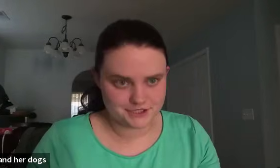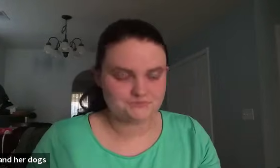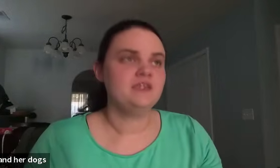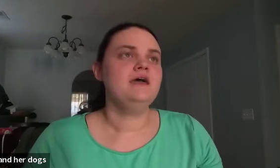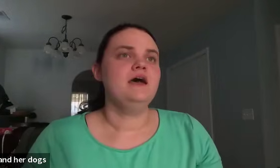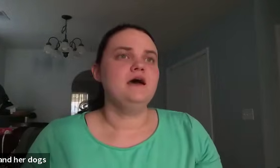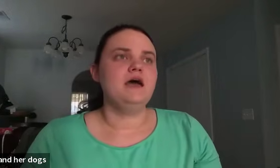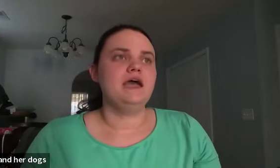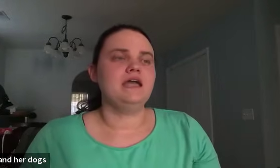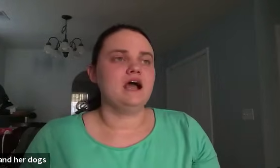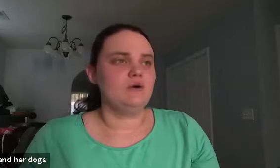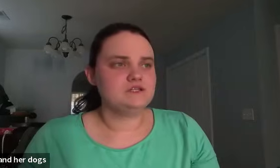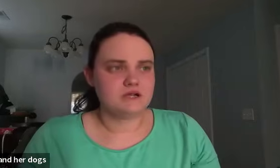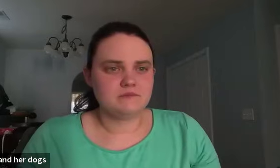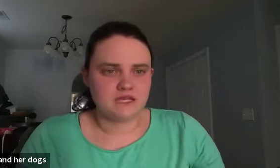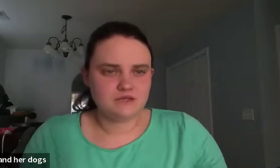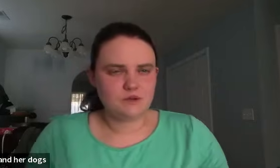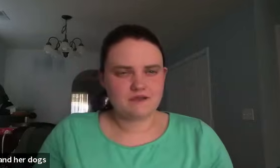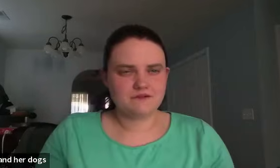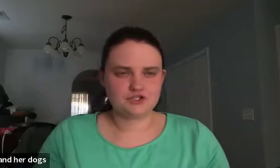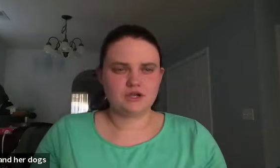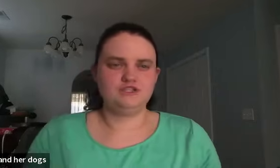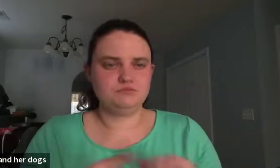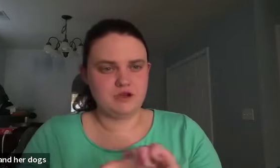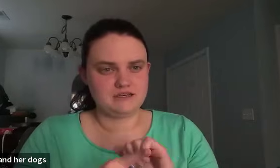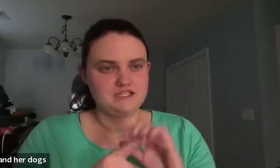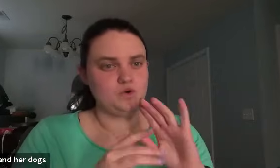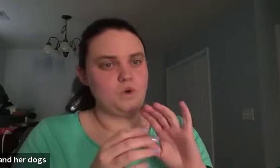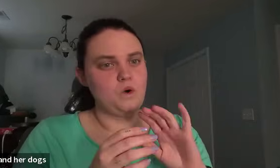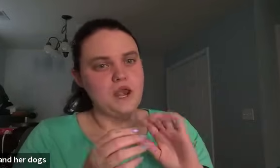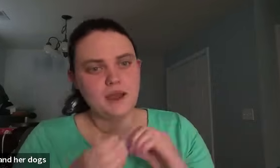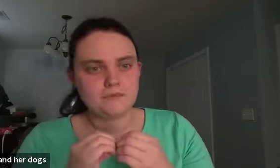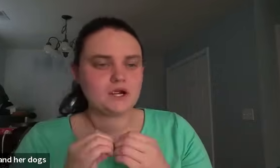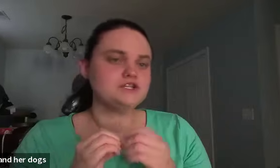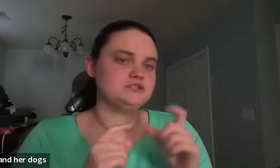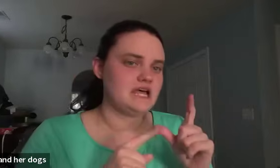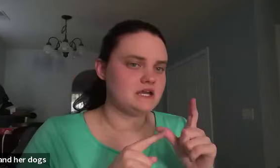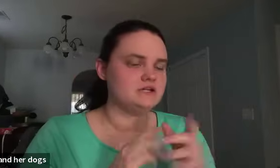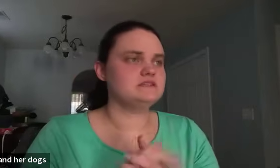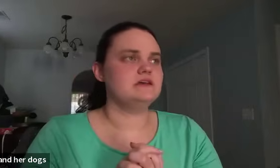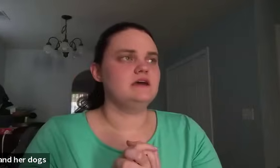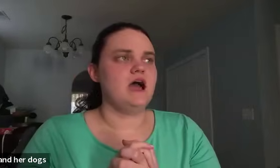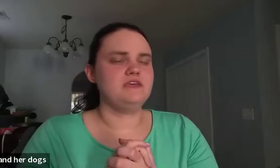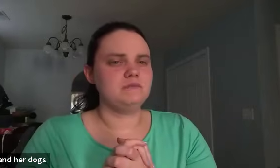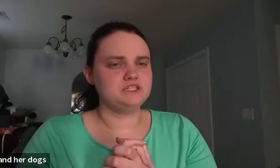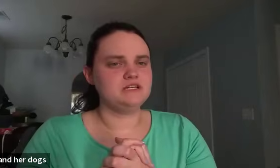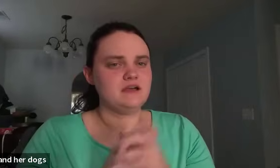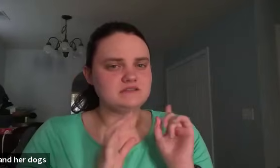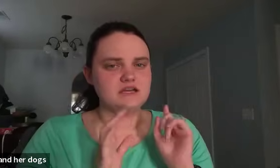much. And I always recommend whenever you're trying to practice your numbers, your letters, I think I mentioned it last class,